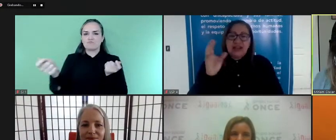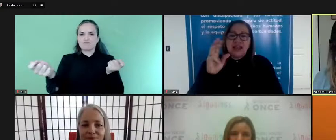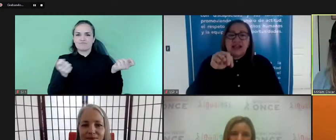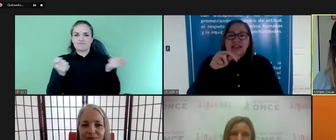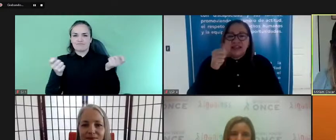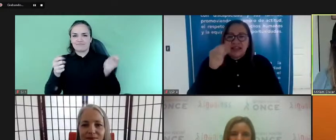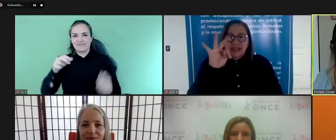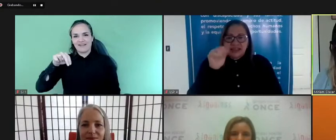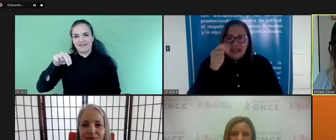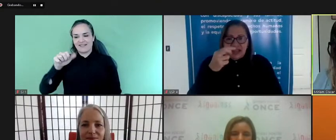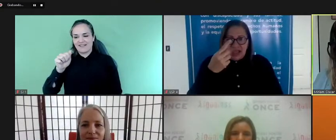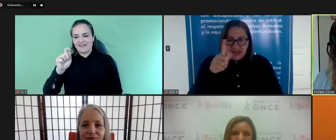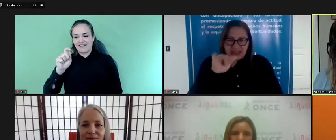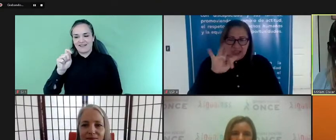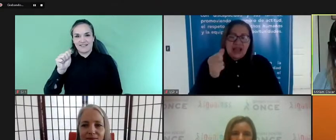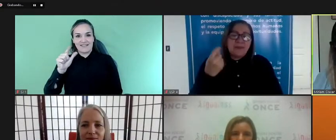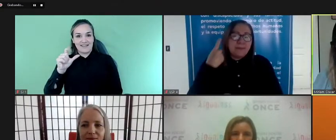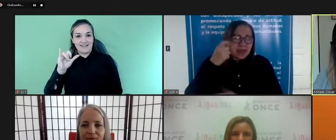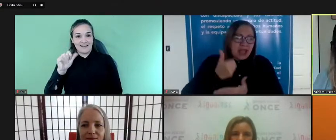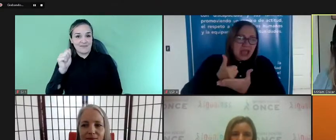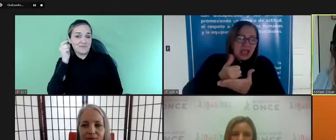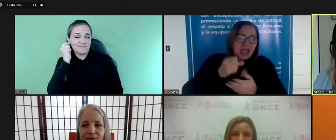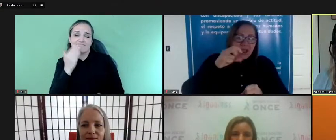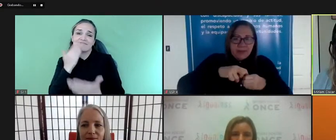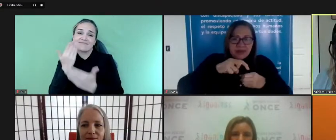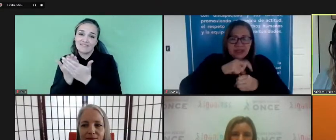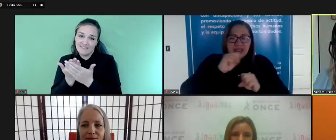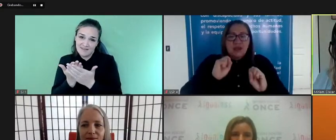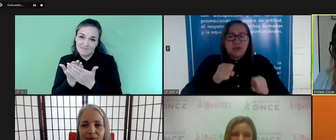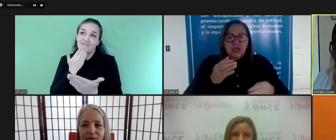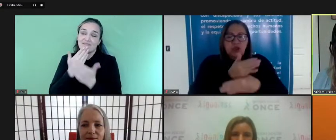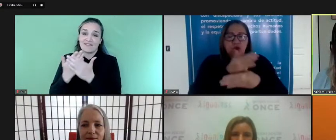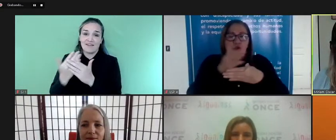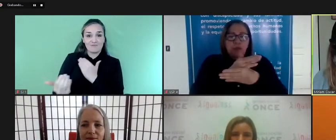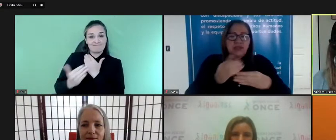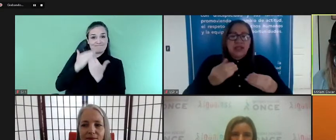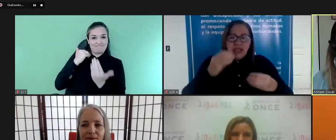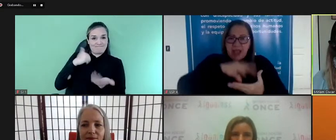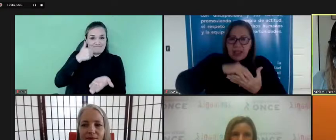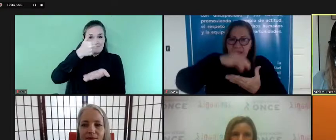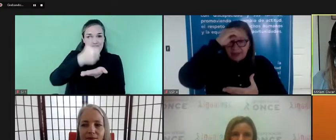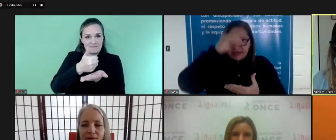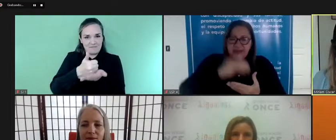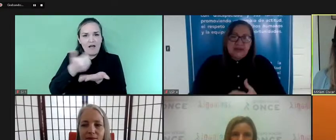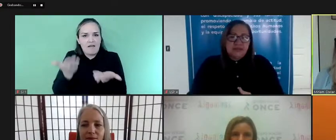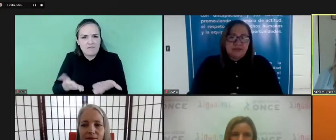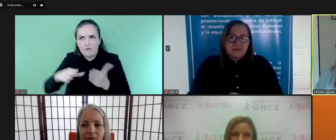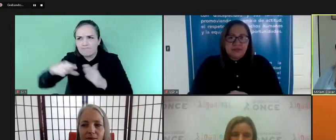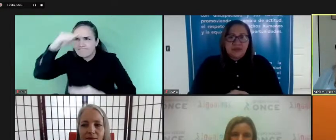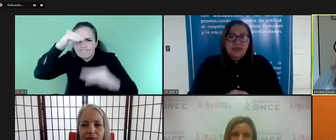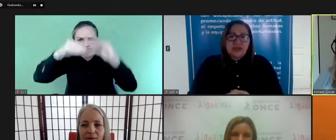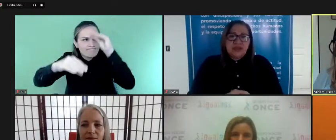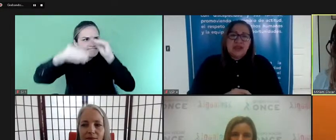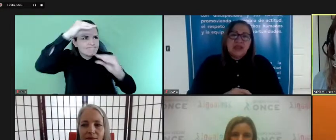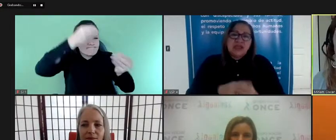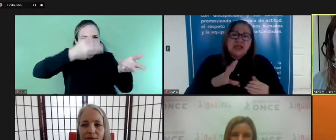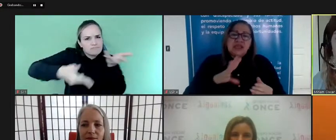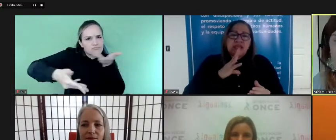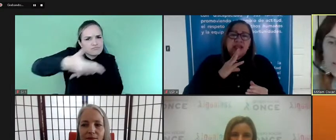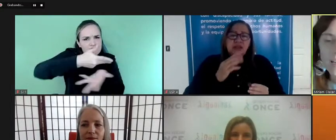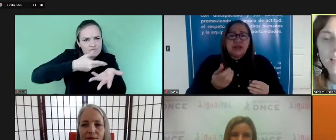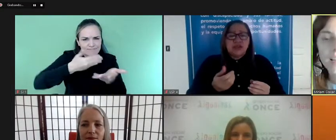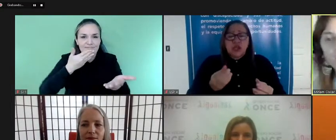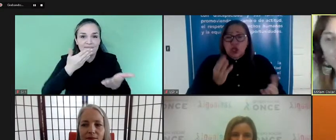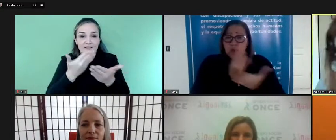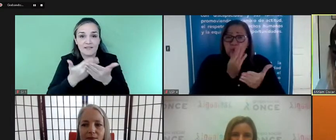and natalia water the moderator for having me here and for the possibility of sharing and learning from each other i would like to